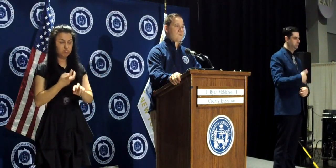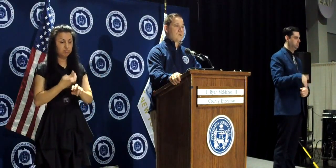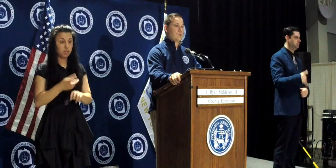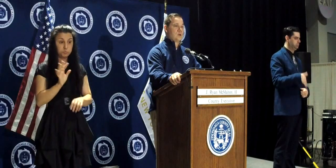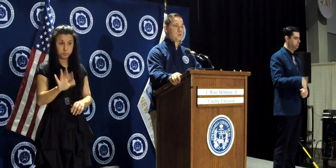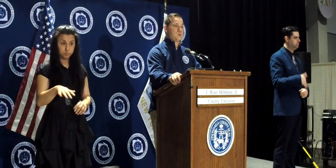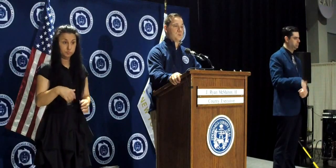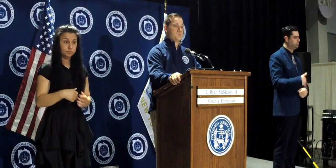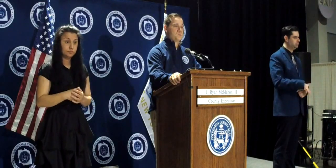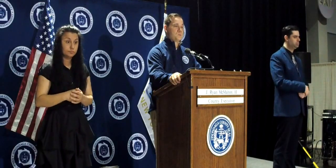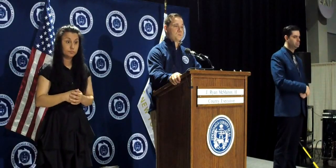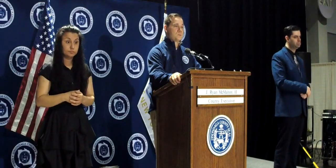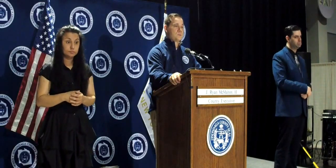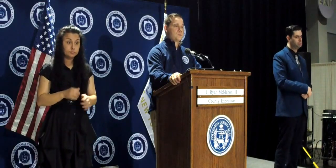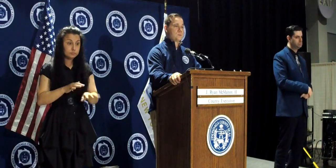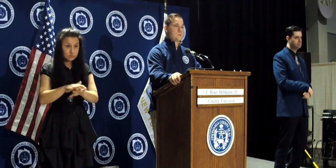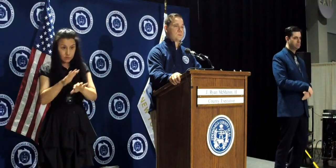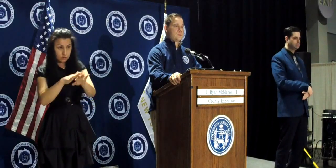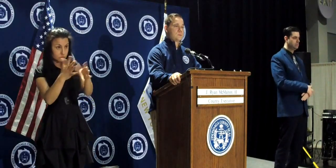Other questions?